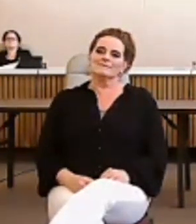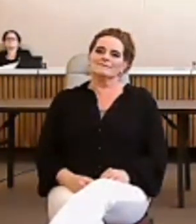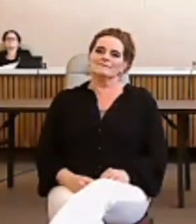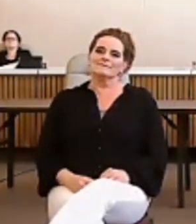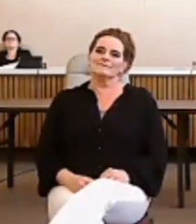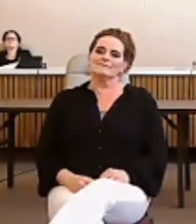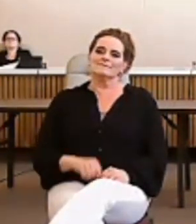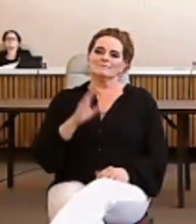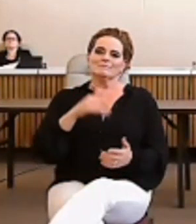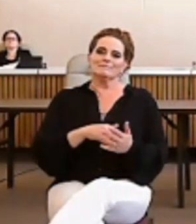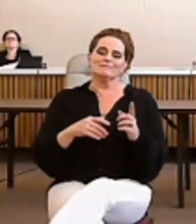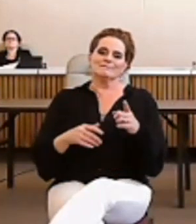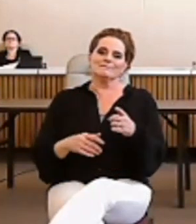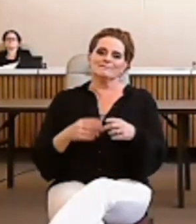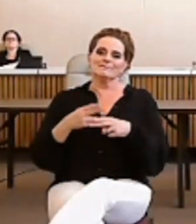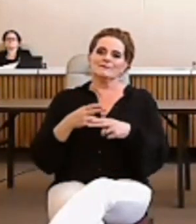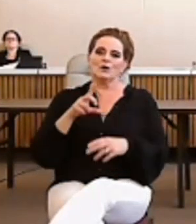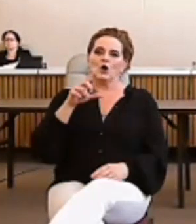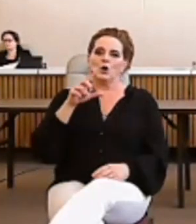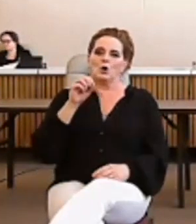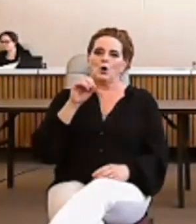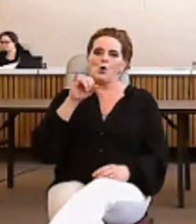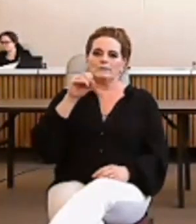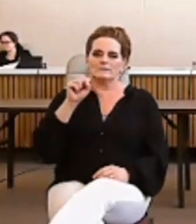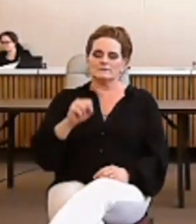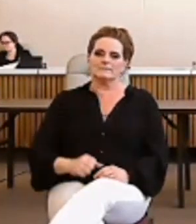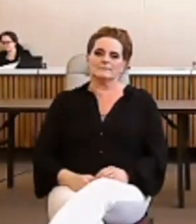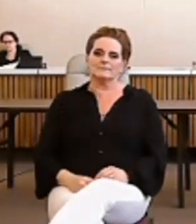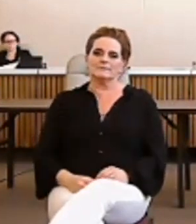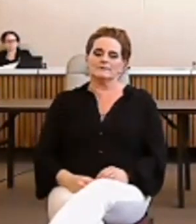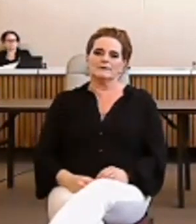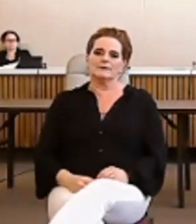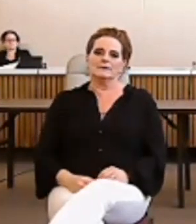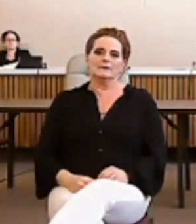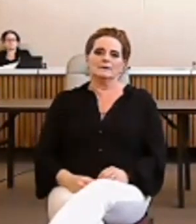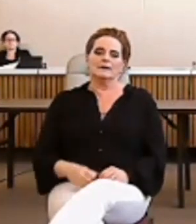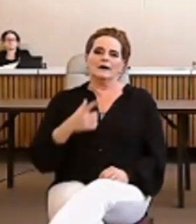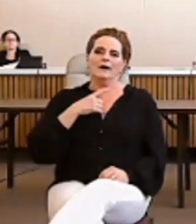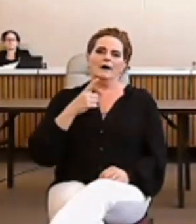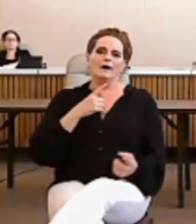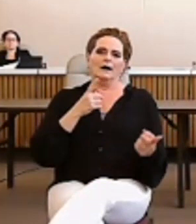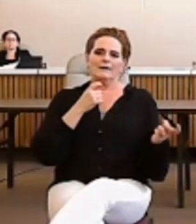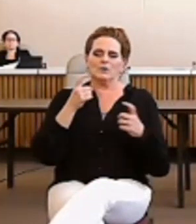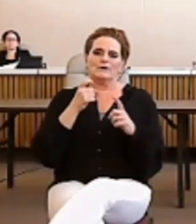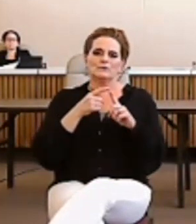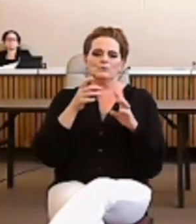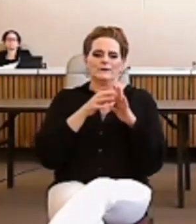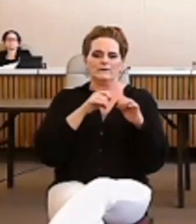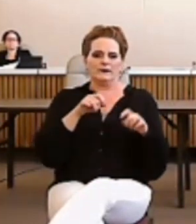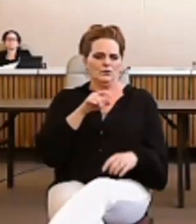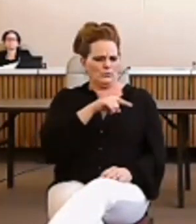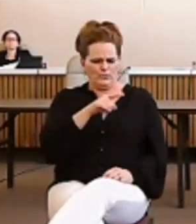Again, introduce yourself. My name is Lois. I have a question just based on that. So if you guys